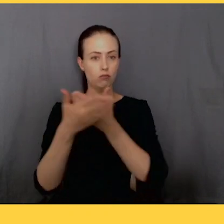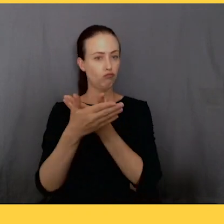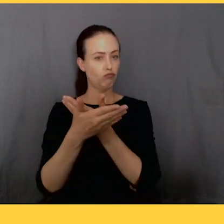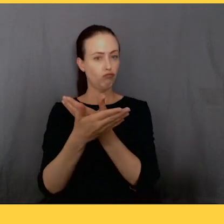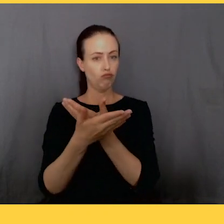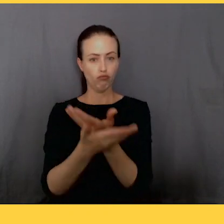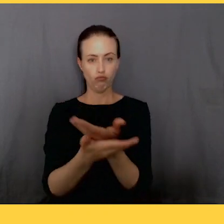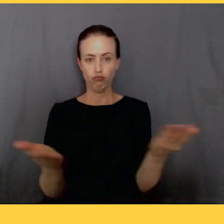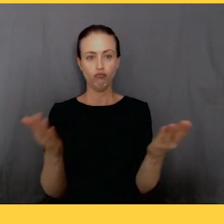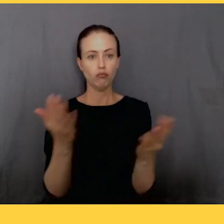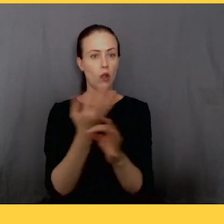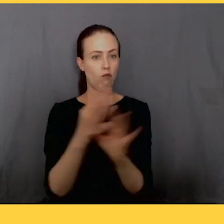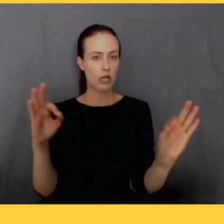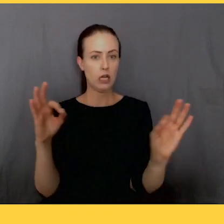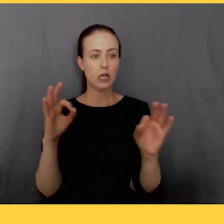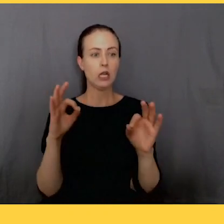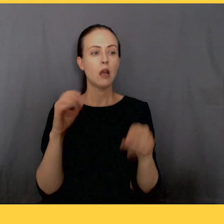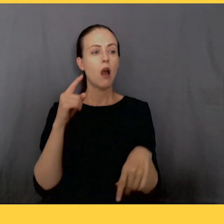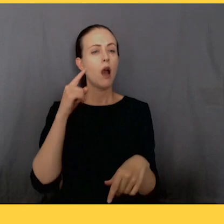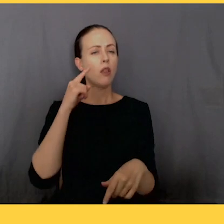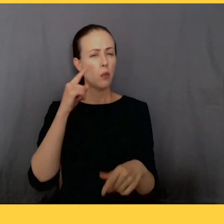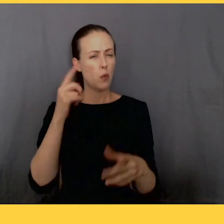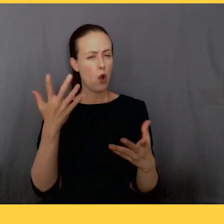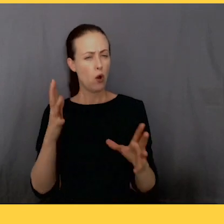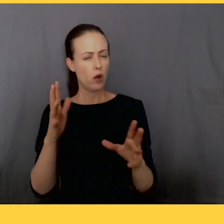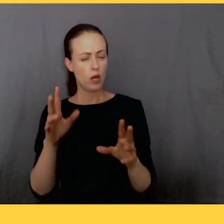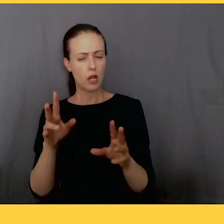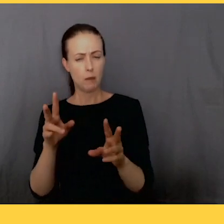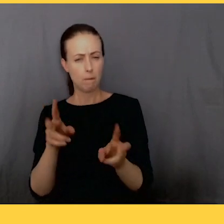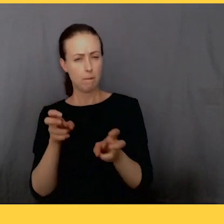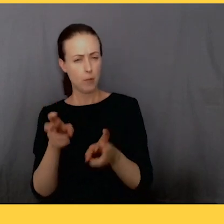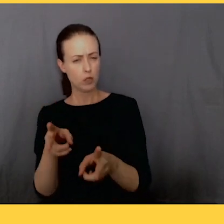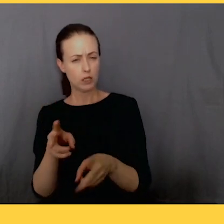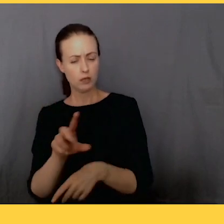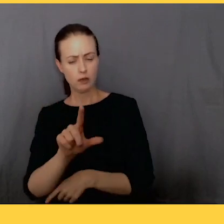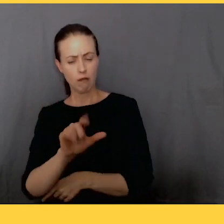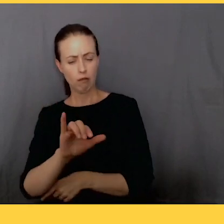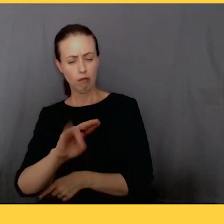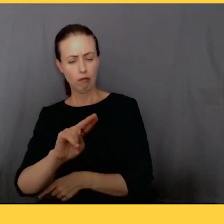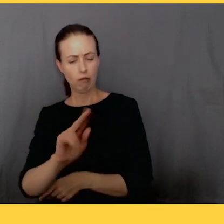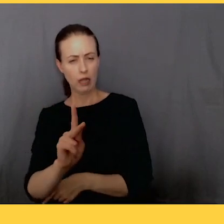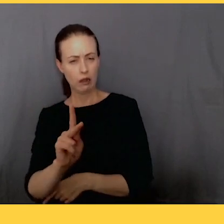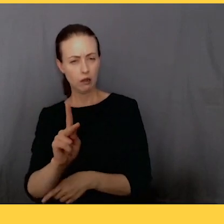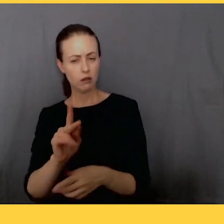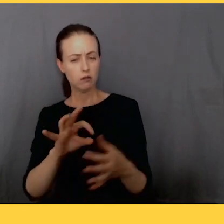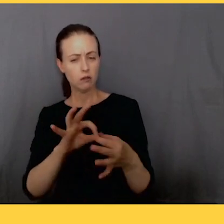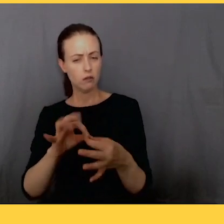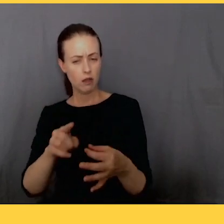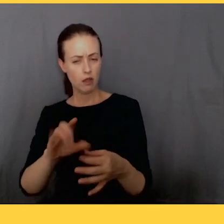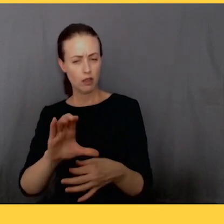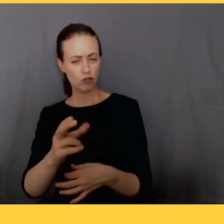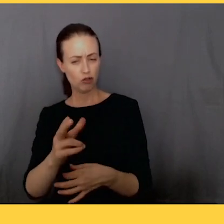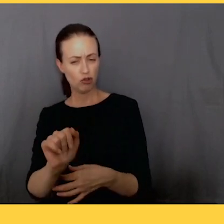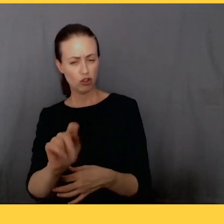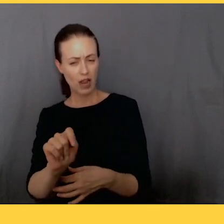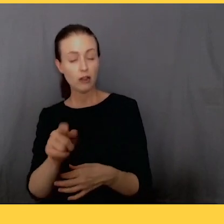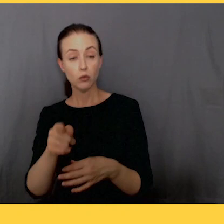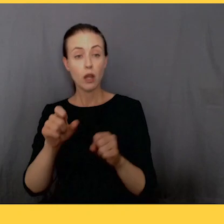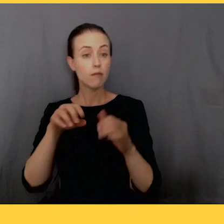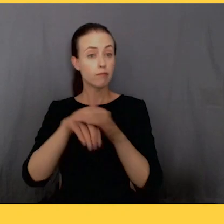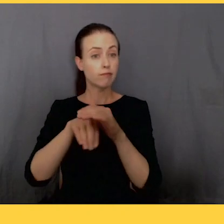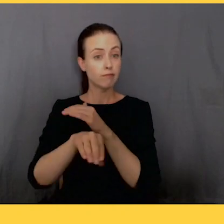chat, we posted a link where anybody could access this information through